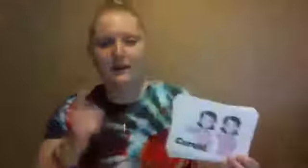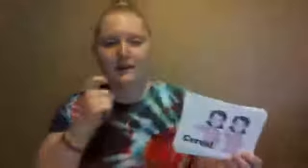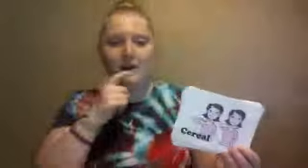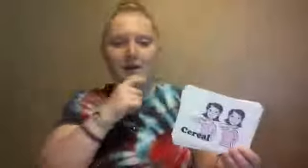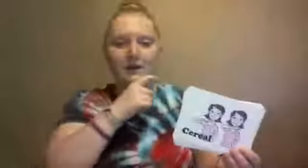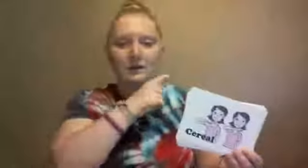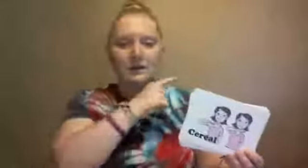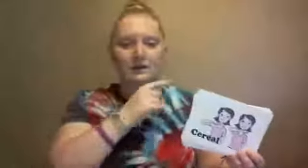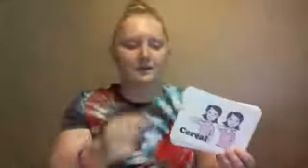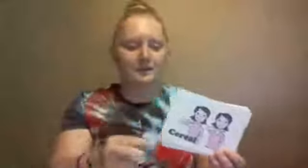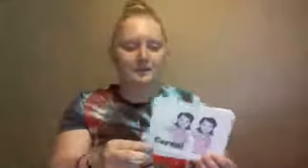Cereal.